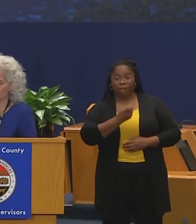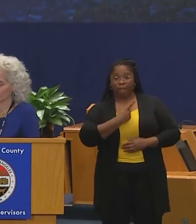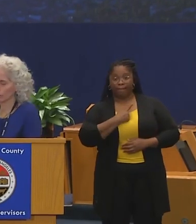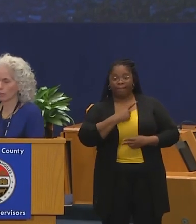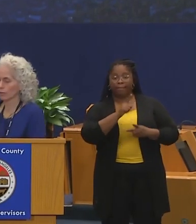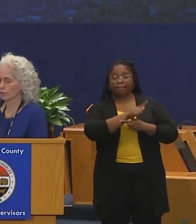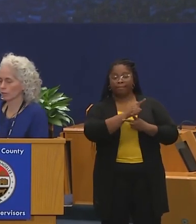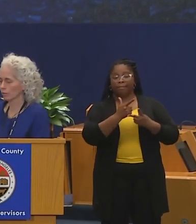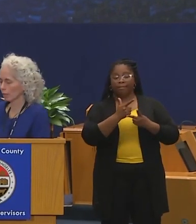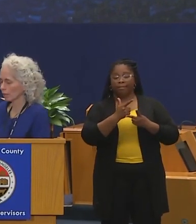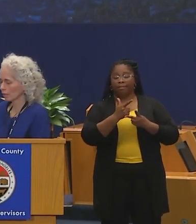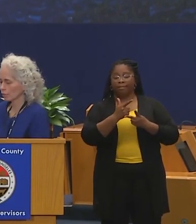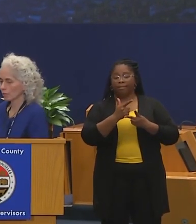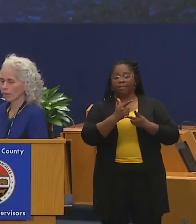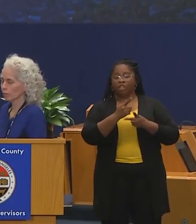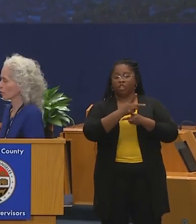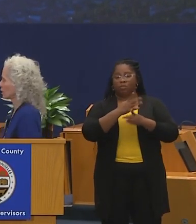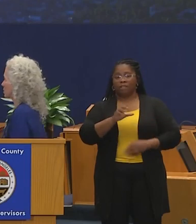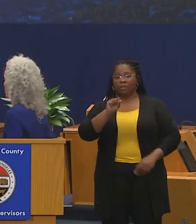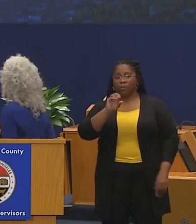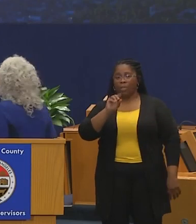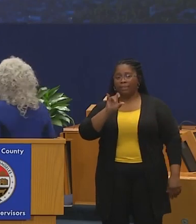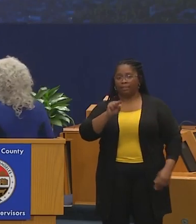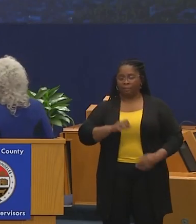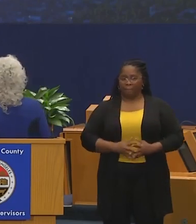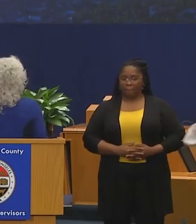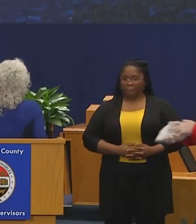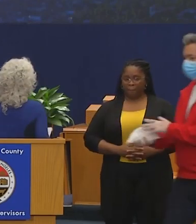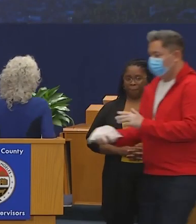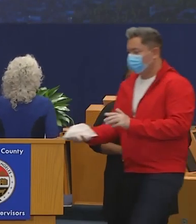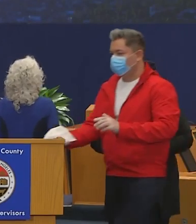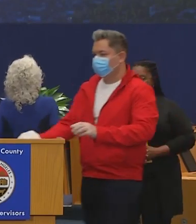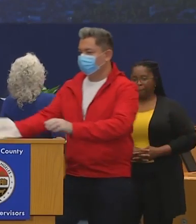I'll turn this over to Supervisor Solis.